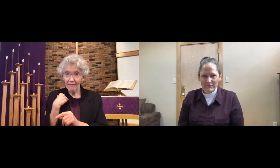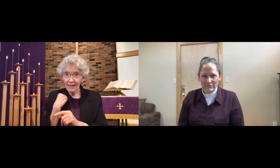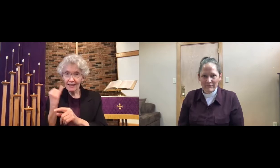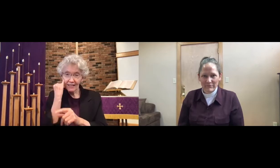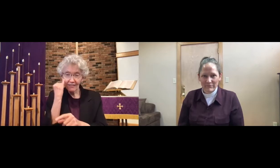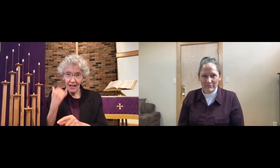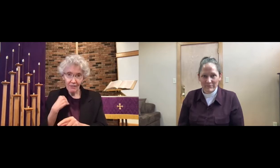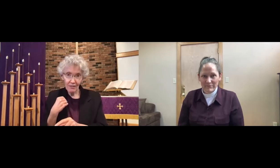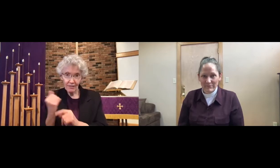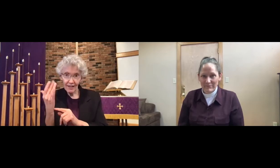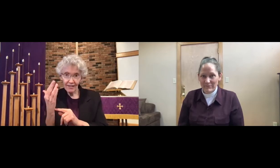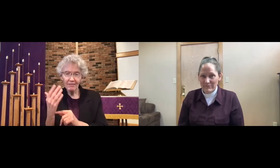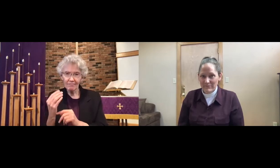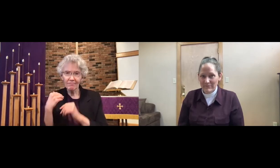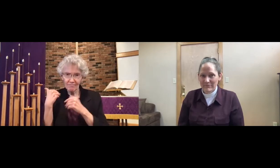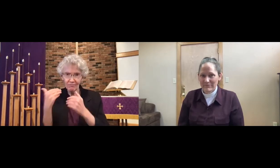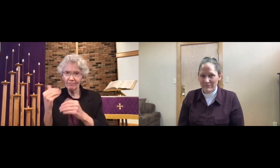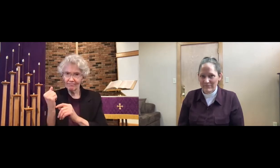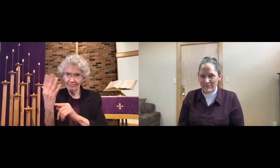please light a candle at home.